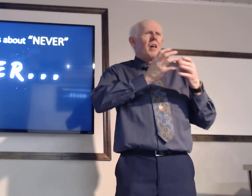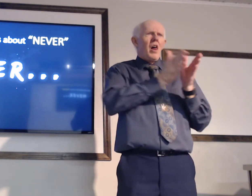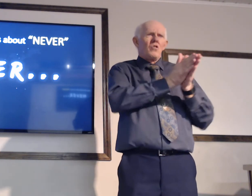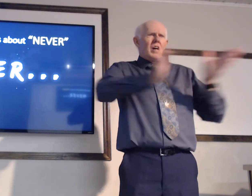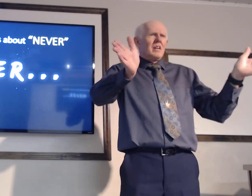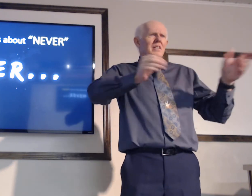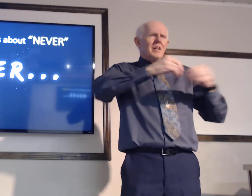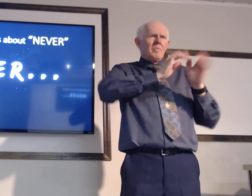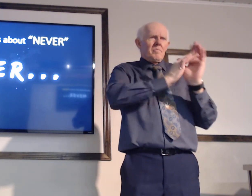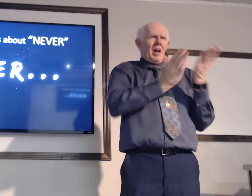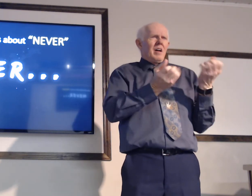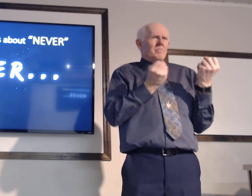them.